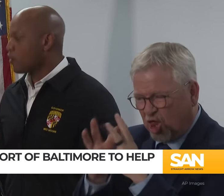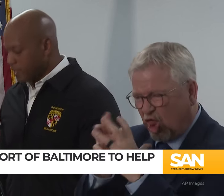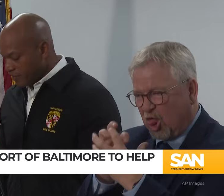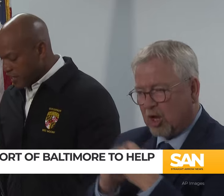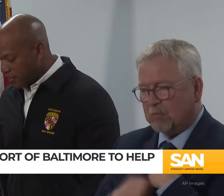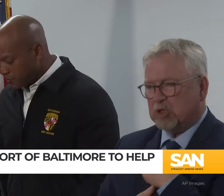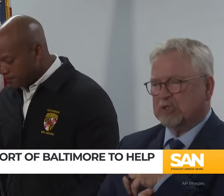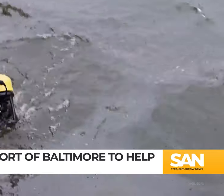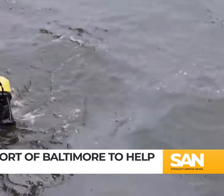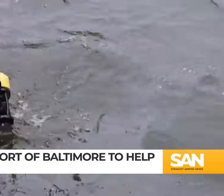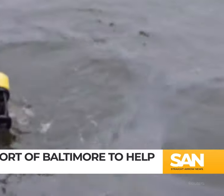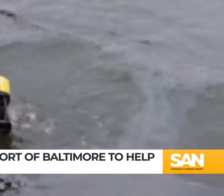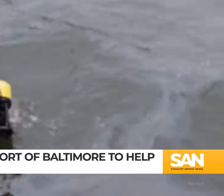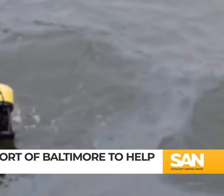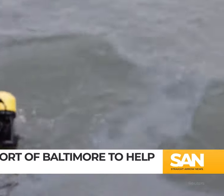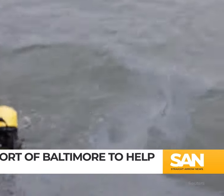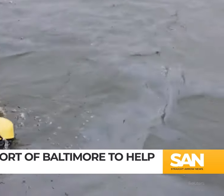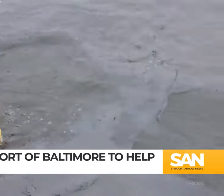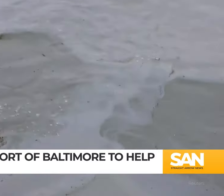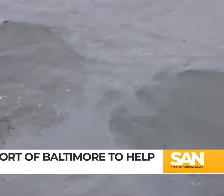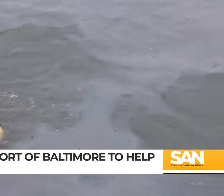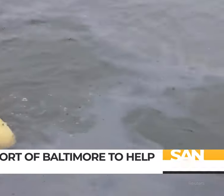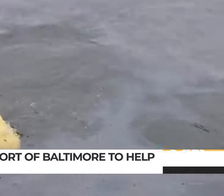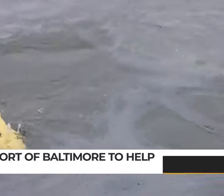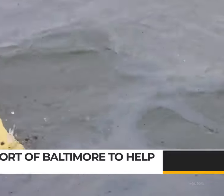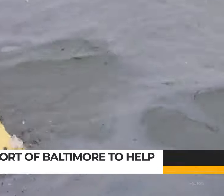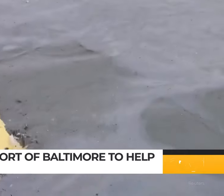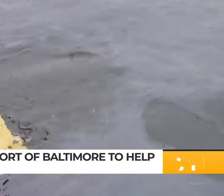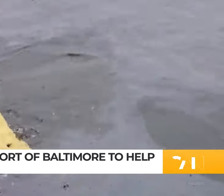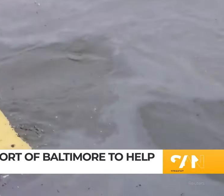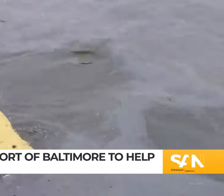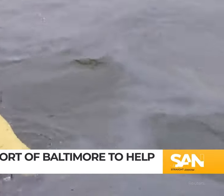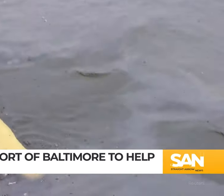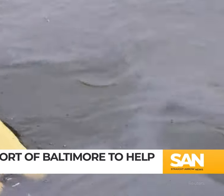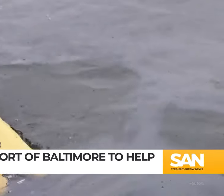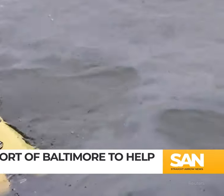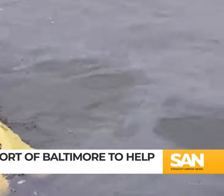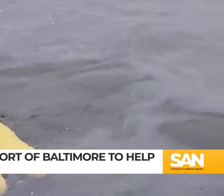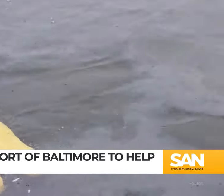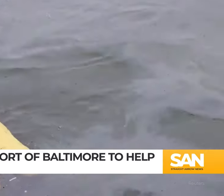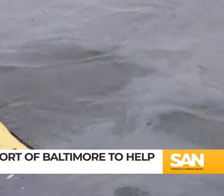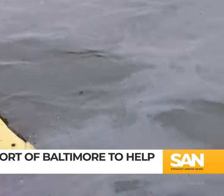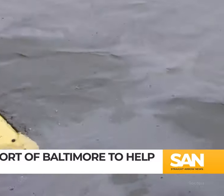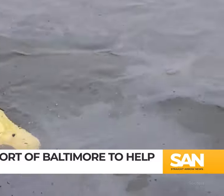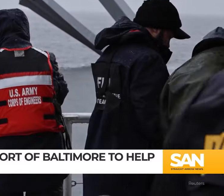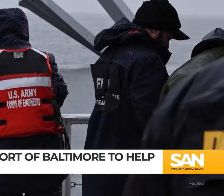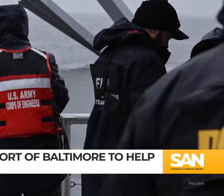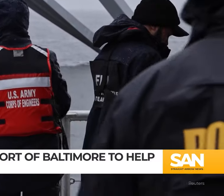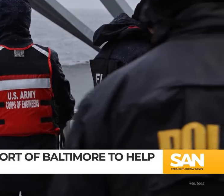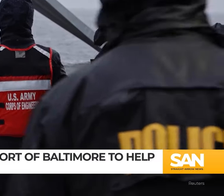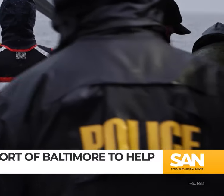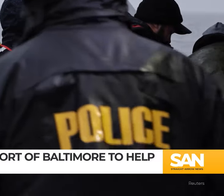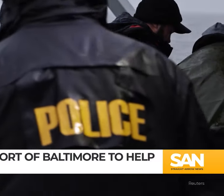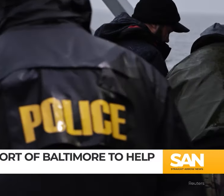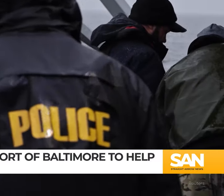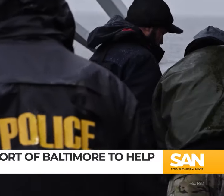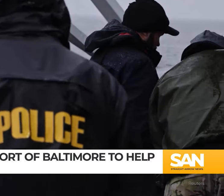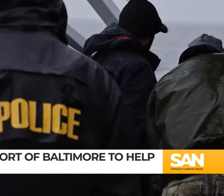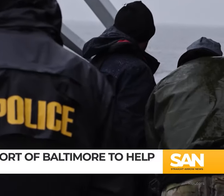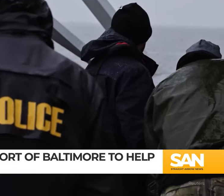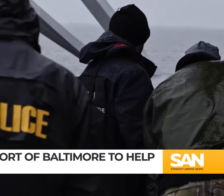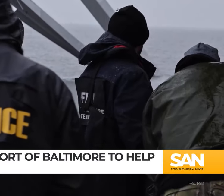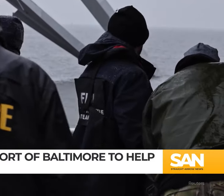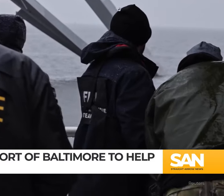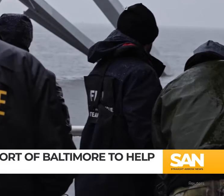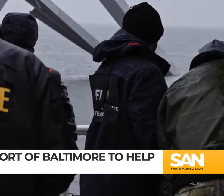understand the enormity of the challenge. On Wednesday, officials said the wreckage was preventing divers from getting to the bodies of those missing construction